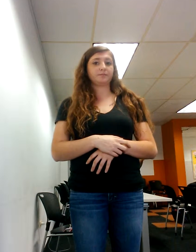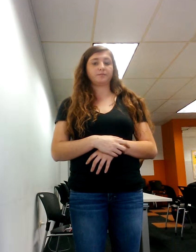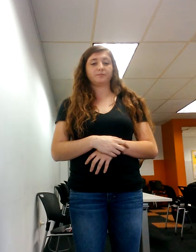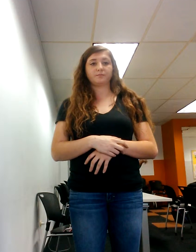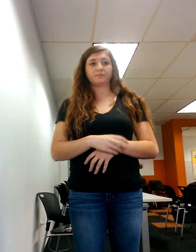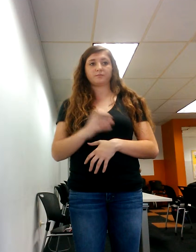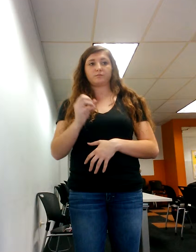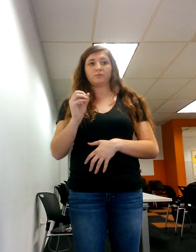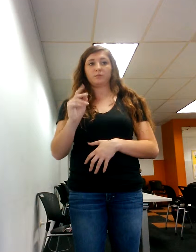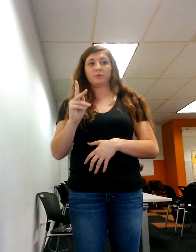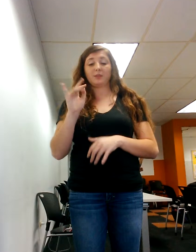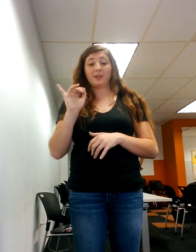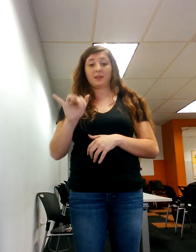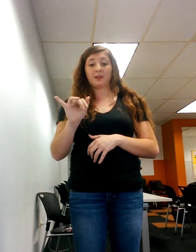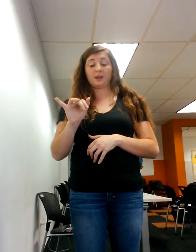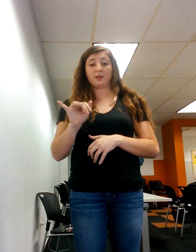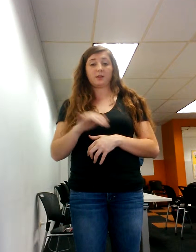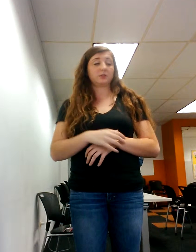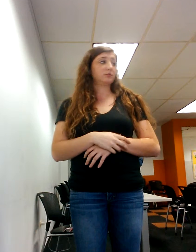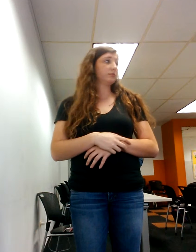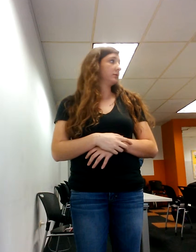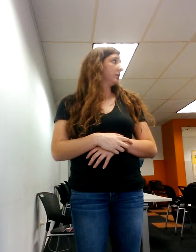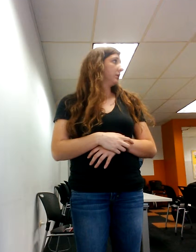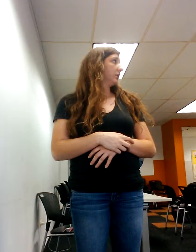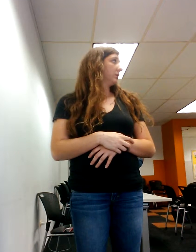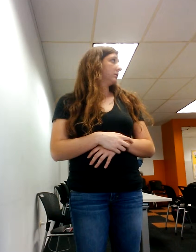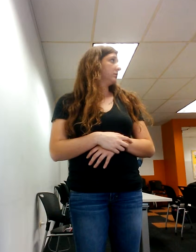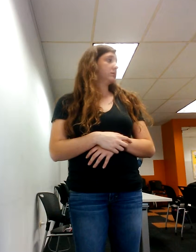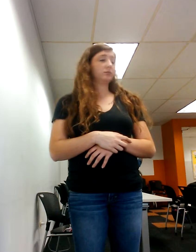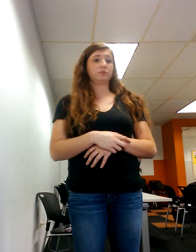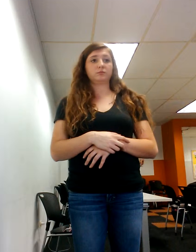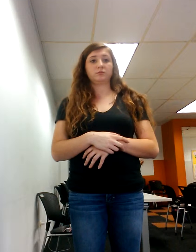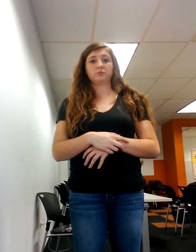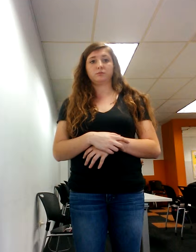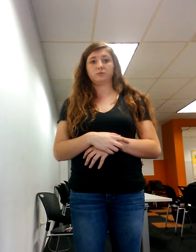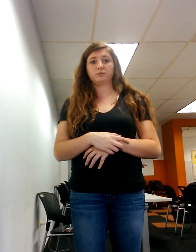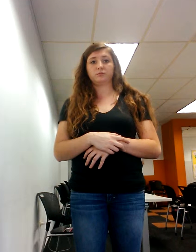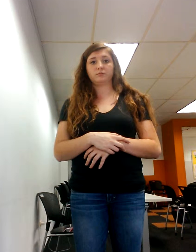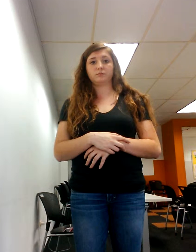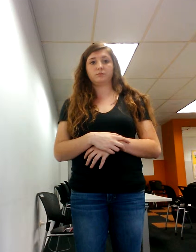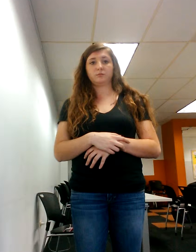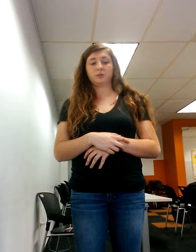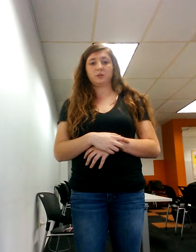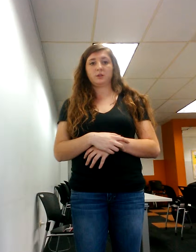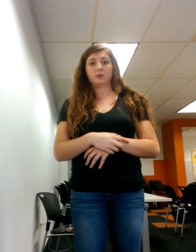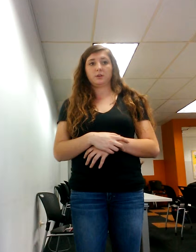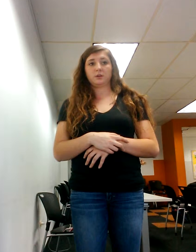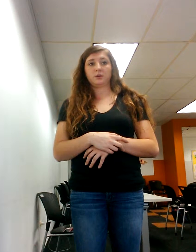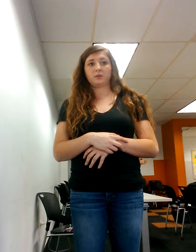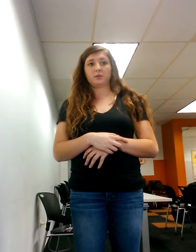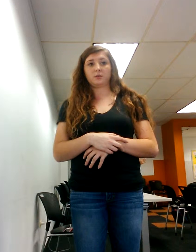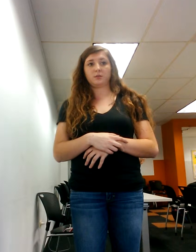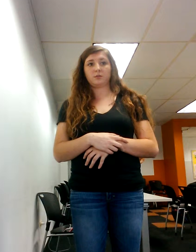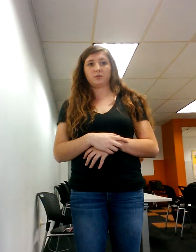we remember, all right? So we start out with these sounds that have meaning, these smallest parts. We start putting the different